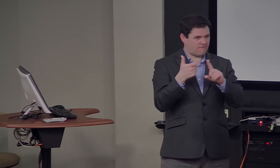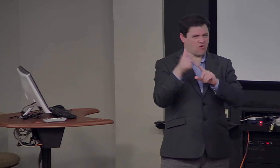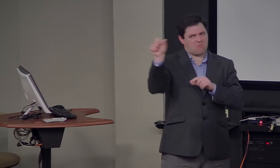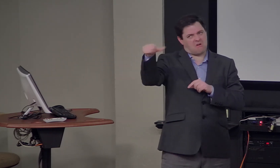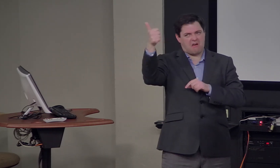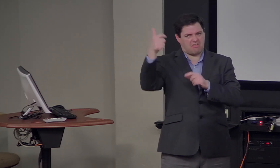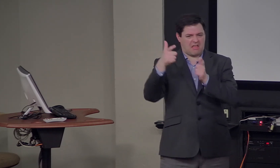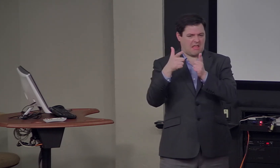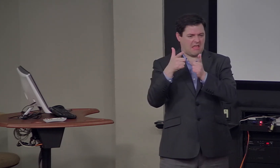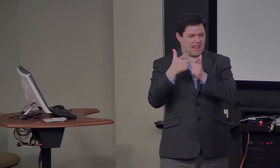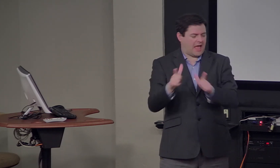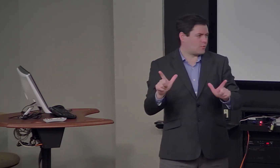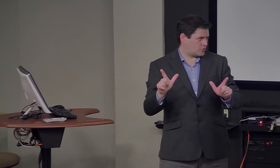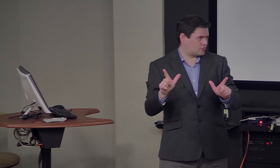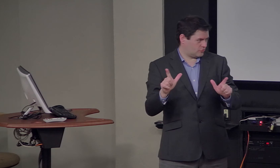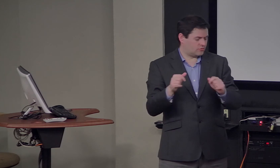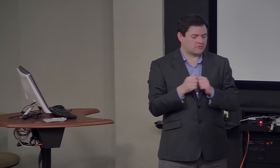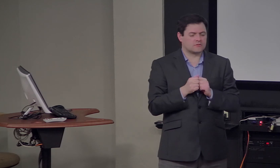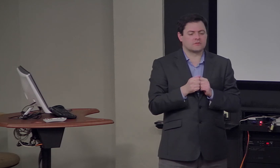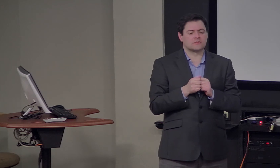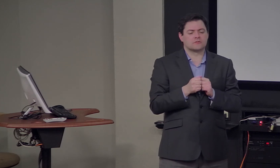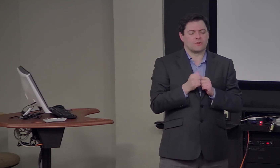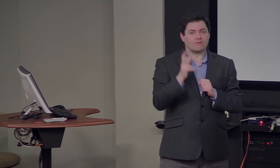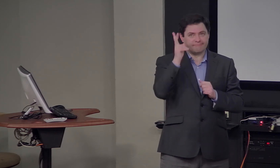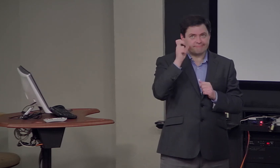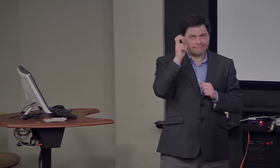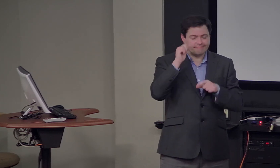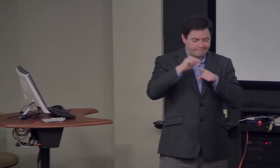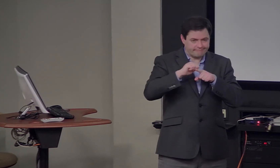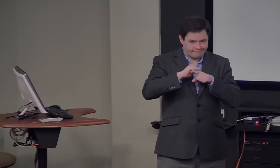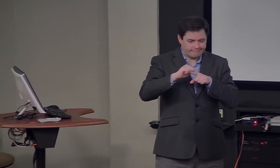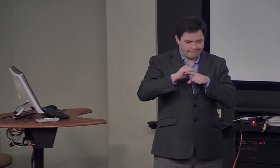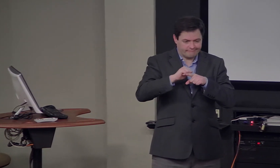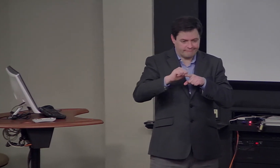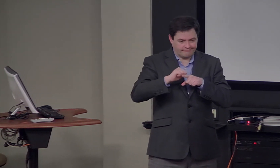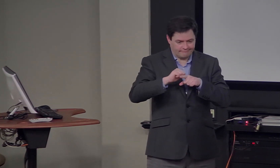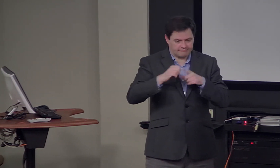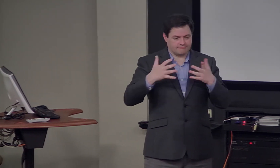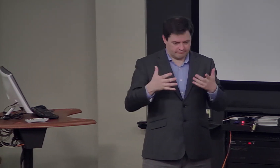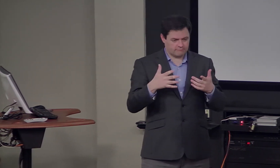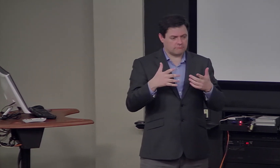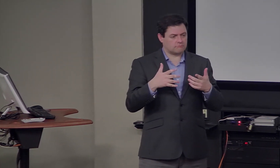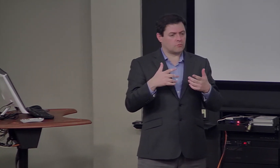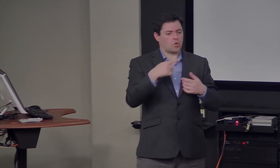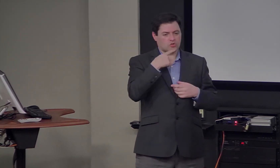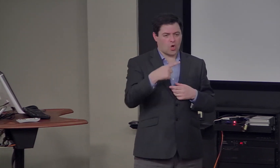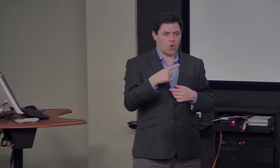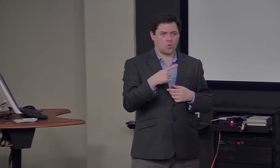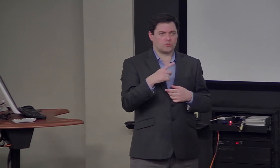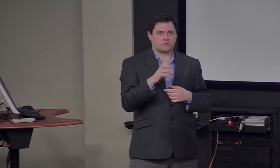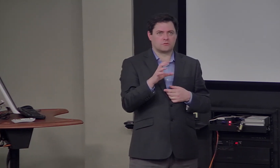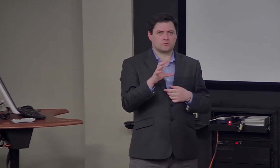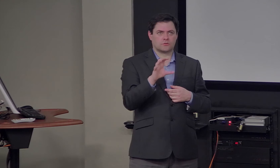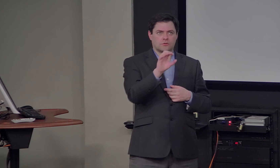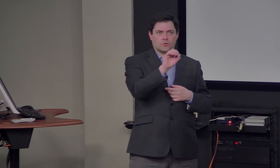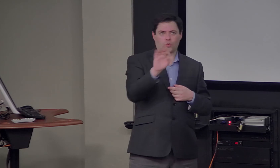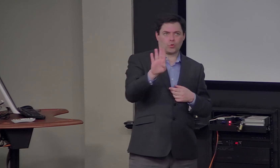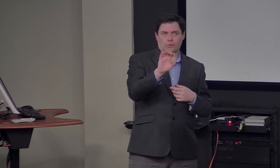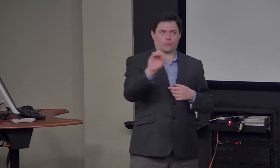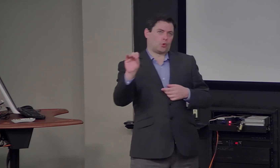person to hear a set of numbers from whatever language. So you listen to those numbers, you rehearse those numbers, and then you are